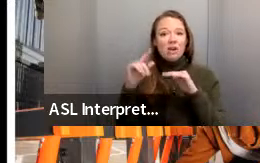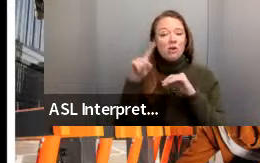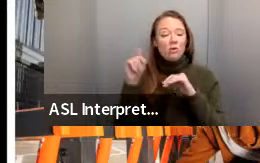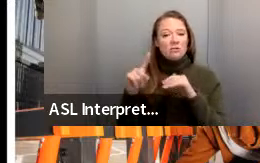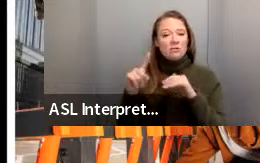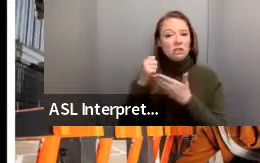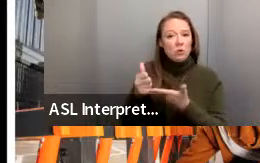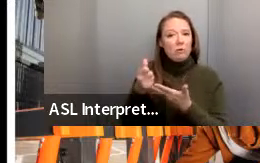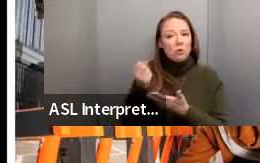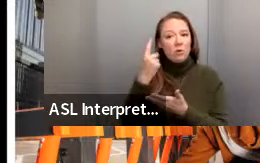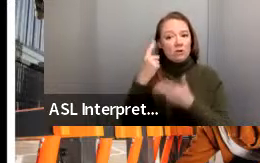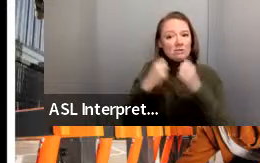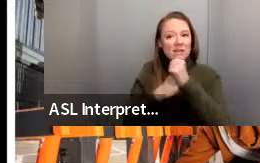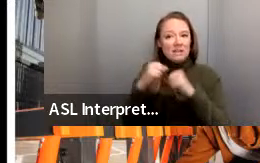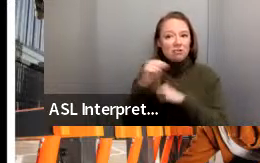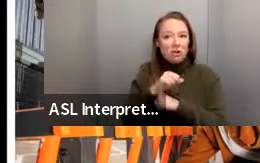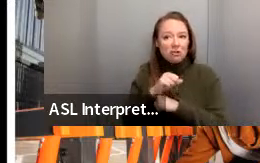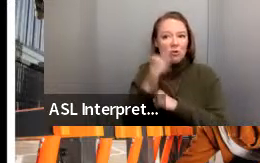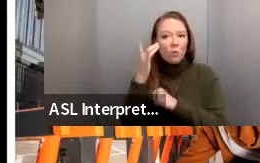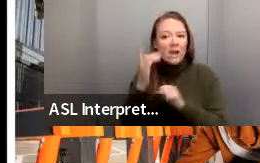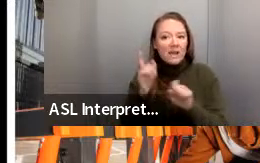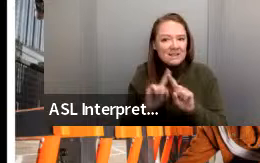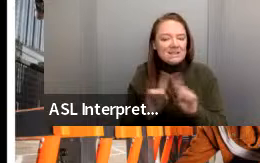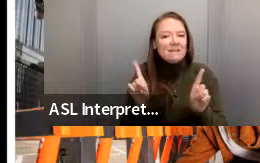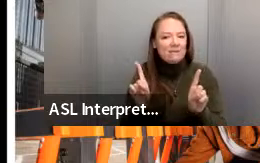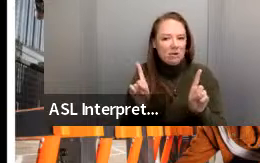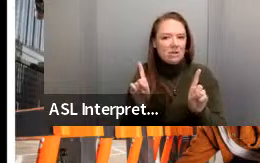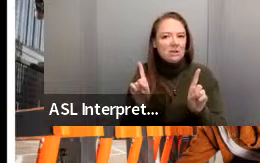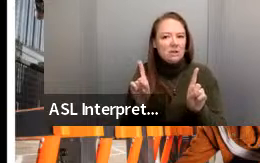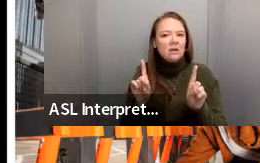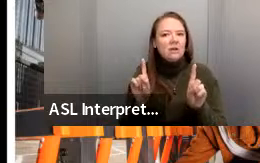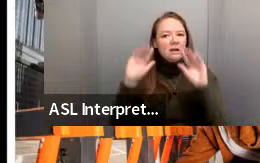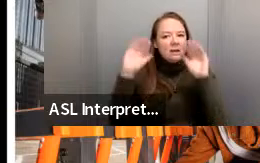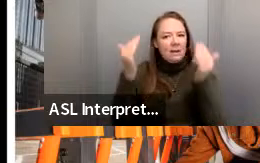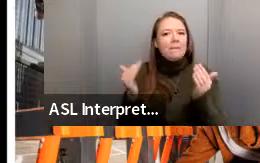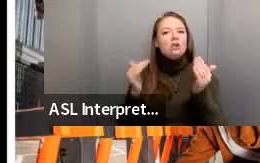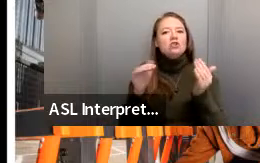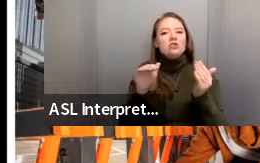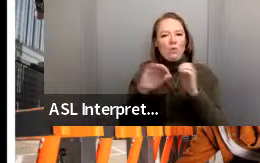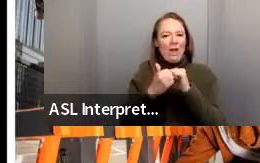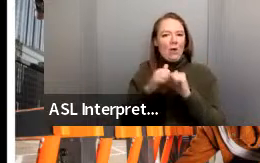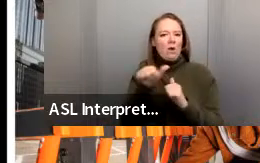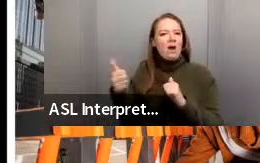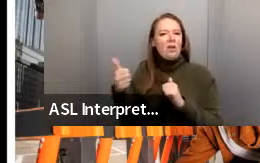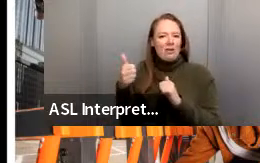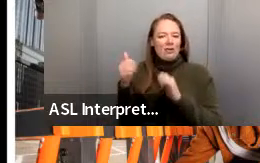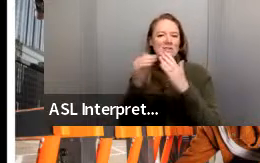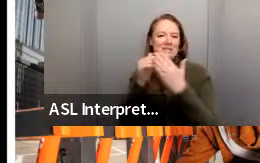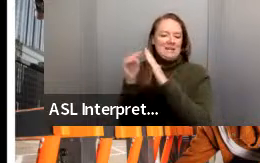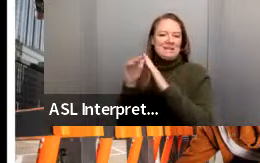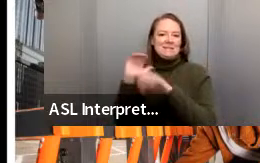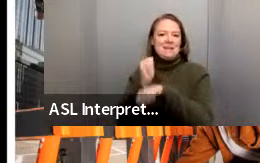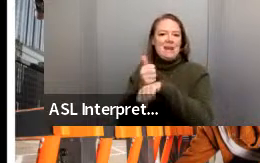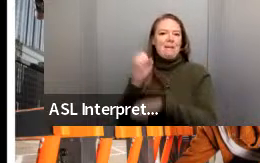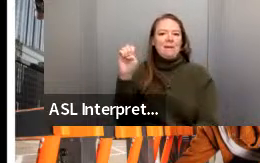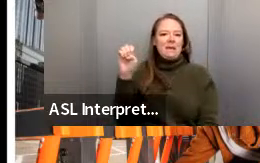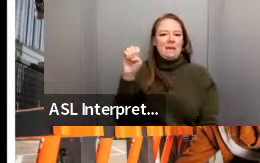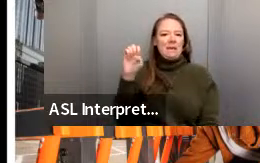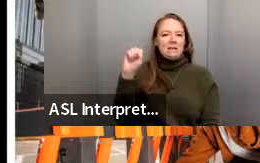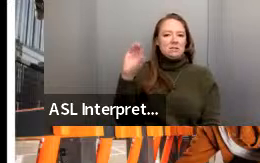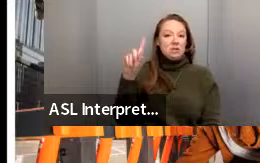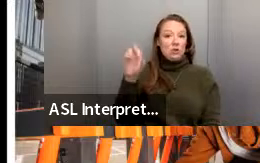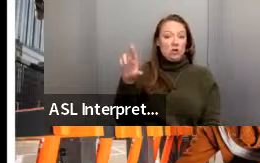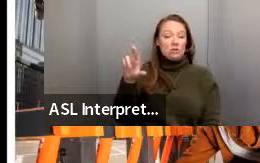here, because there is a difference compared to how other cities have introduced e-scooters. The e-scooter industry is